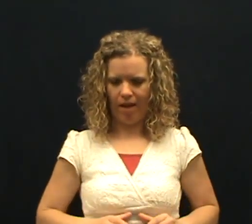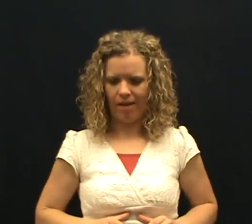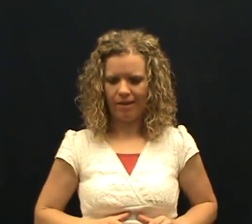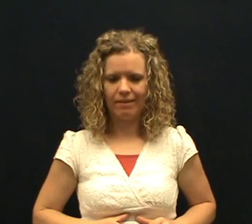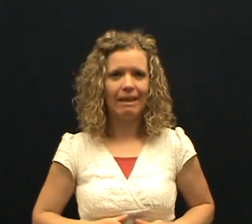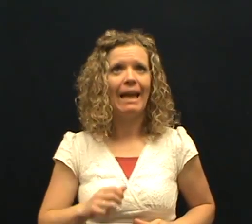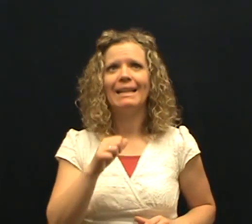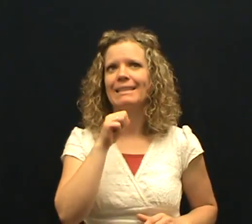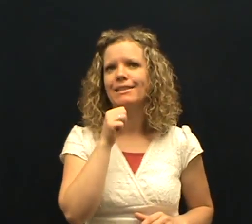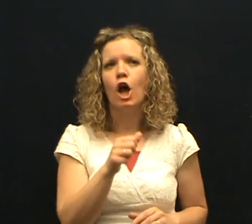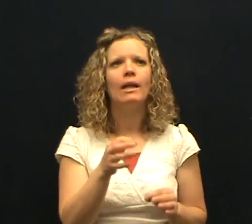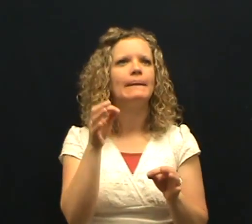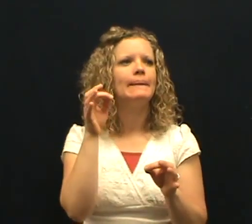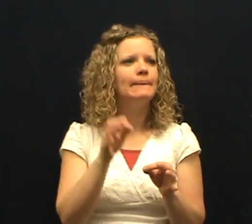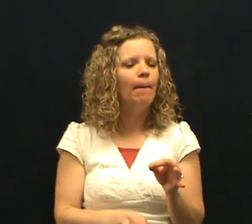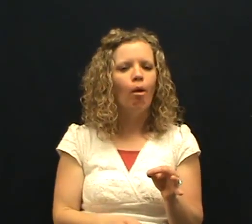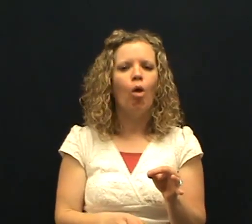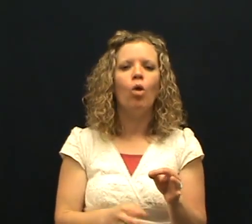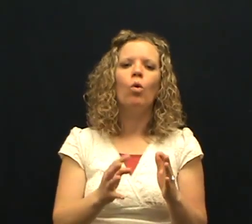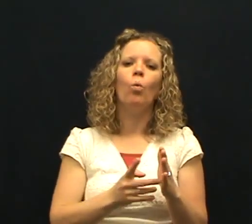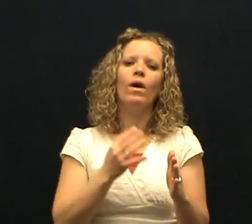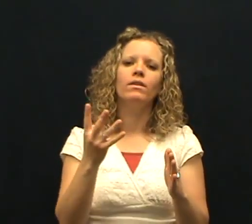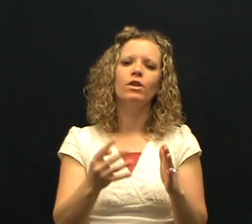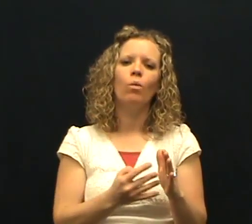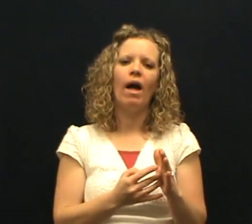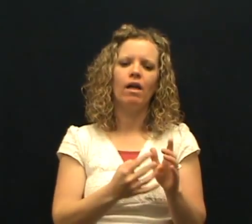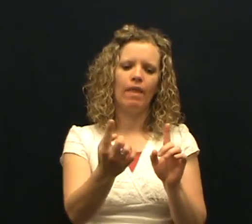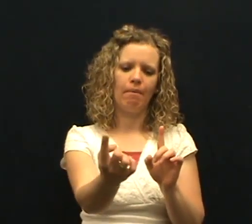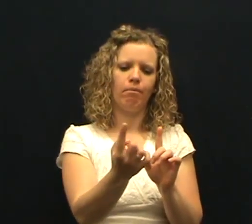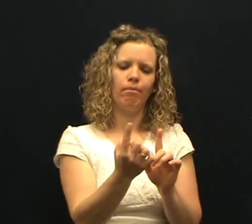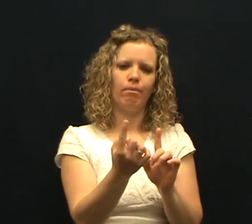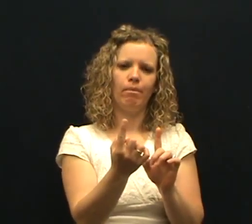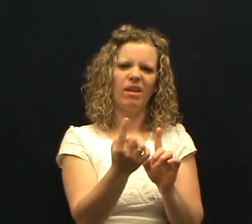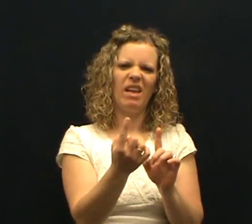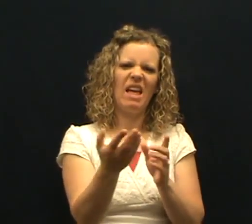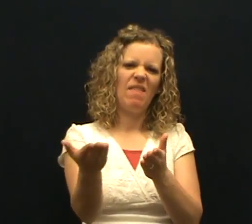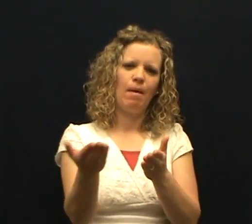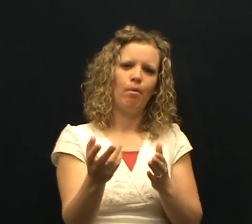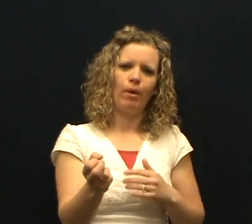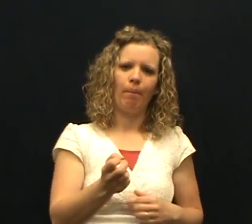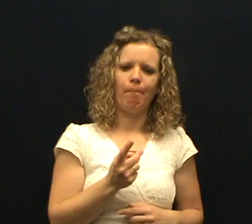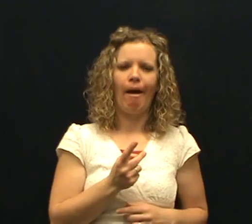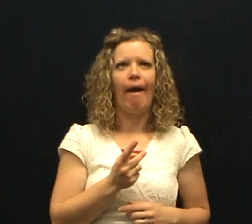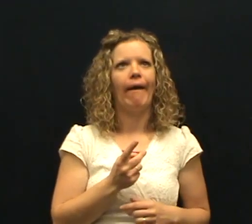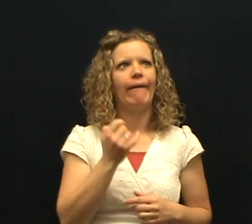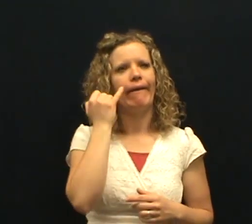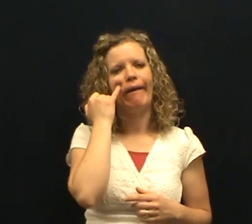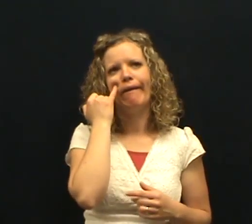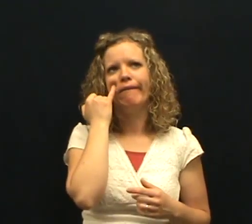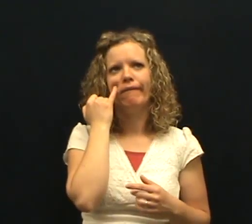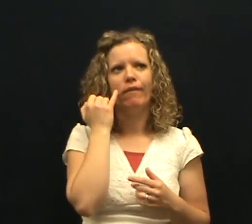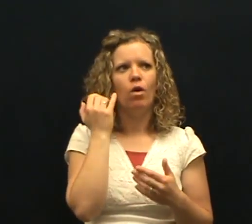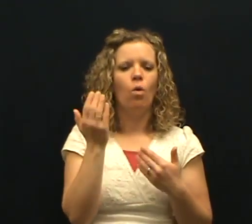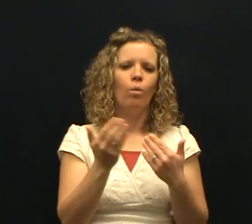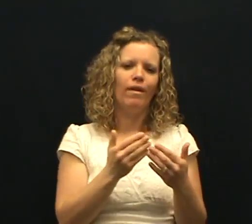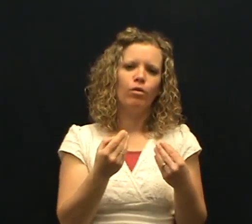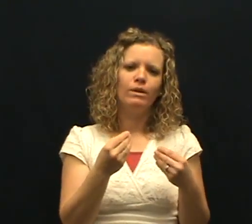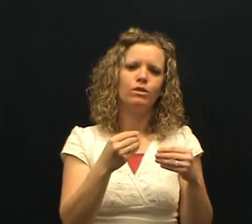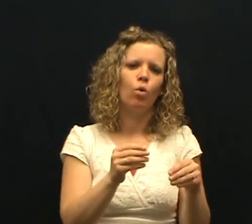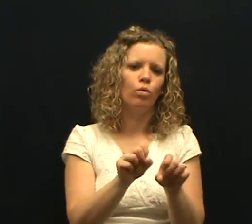sale. Sometimes we accept returns for something that's either damaged or otherwise unsatisfactory. Or sometimes a customer just changes